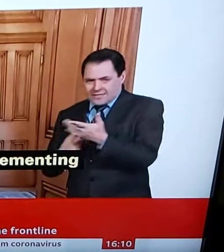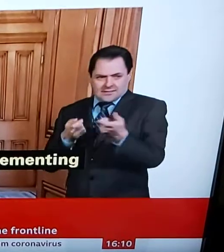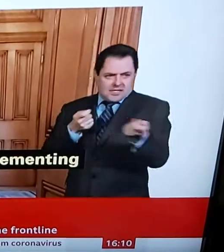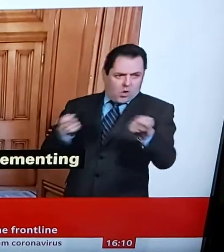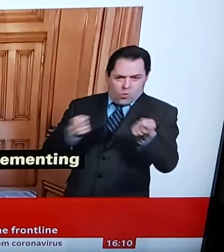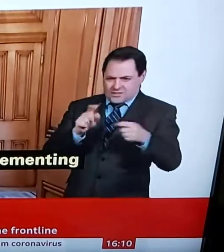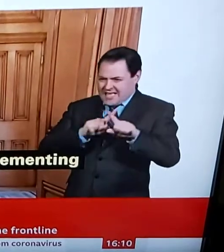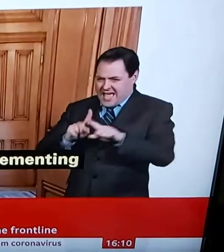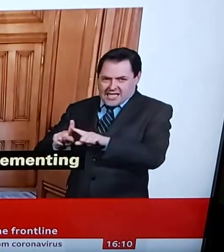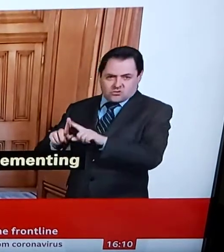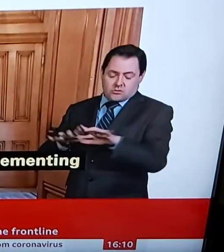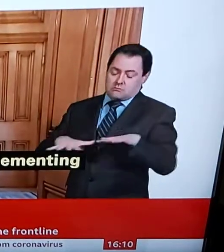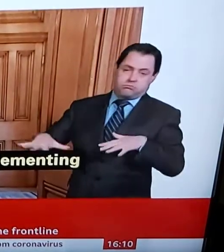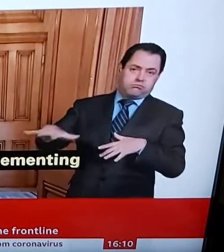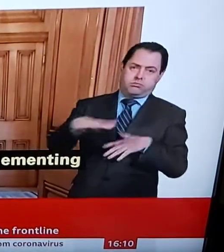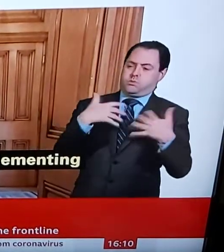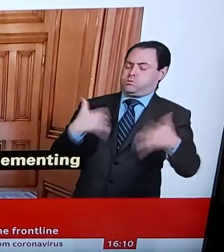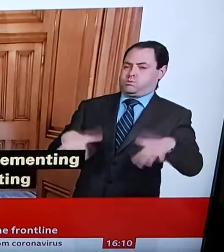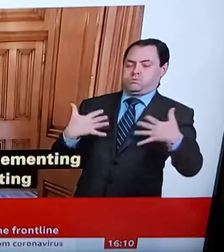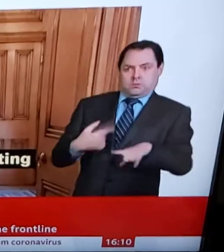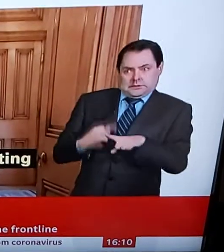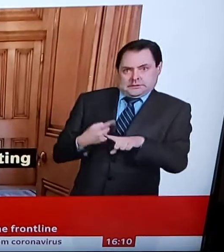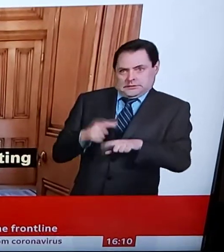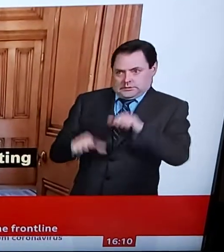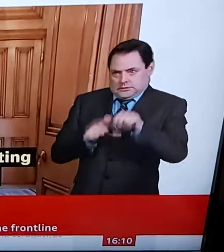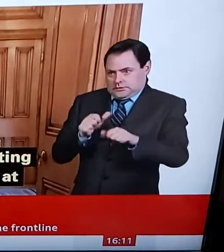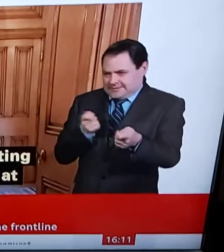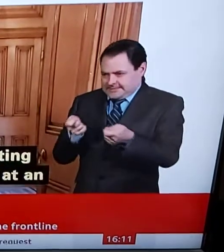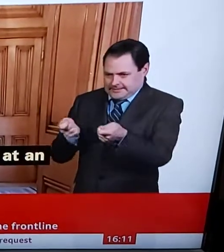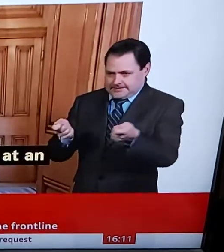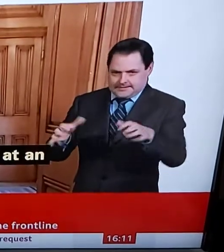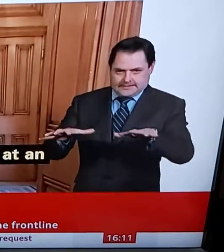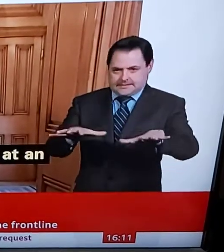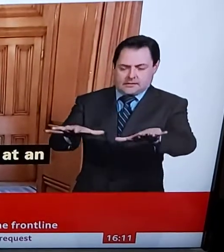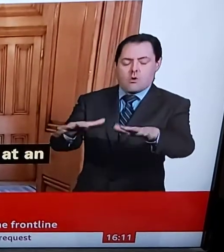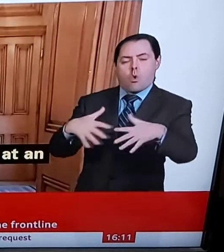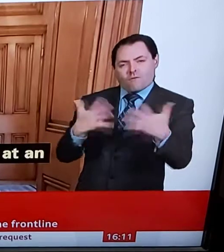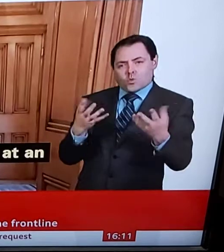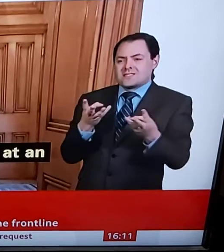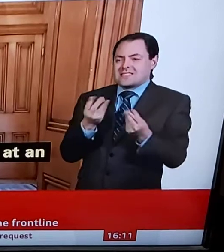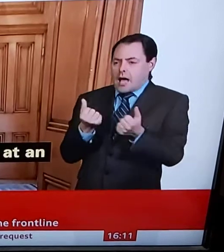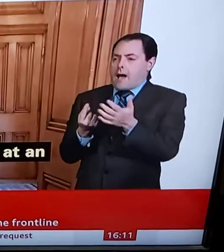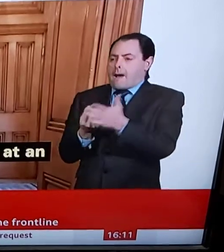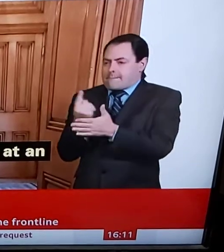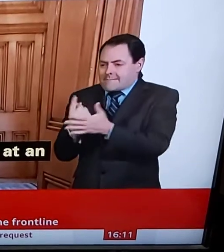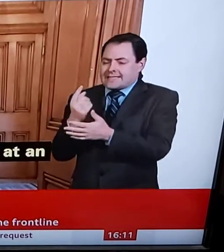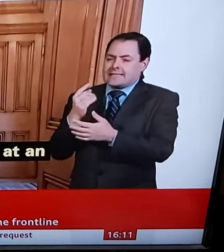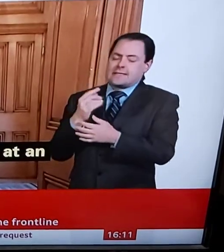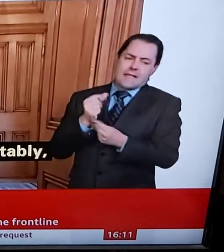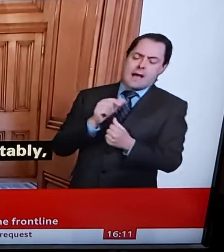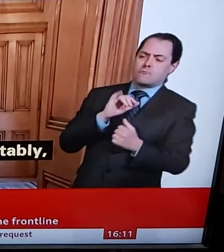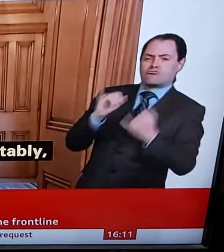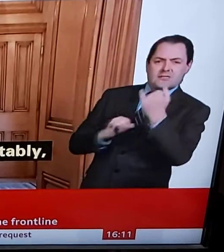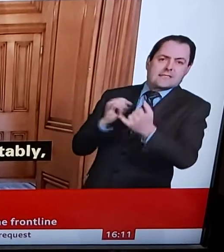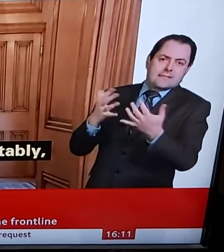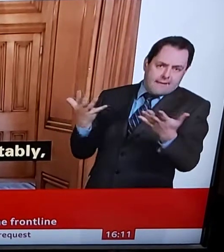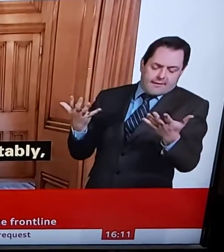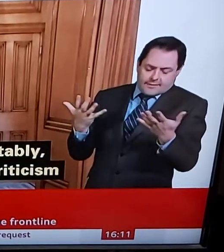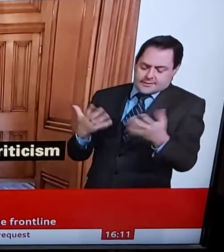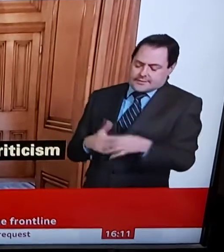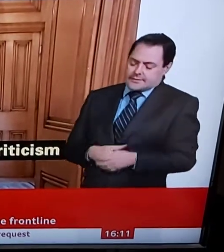government at an unprecedented pace. Inevitably, there has therefore been criticism of some government actions.